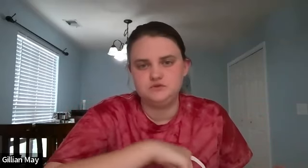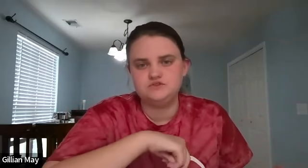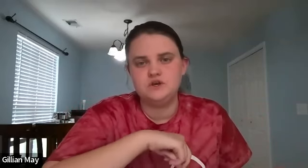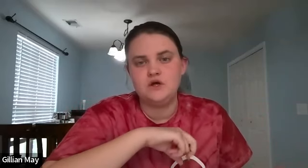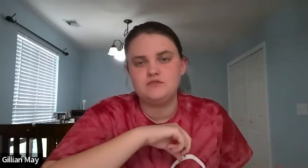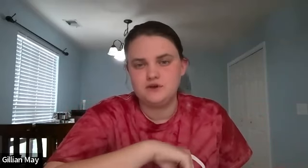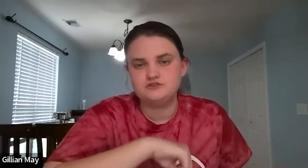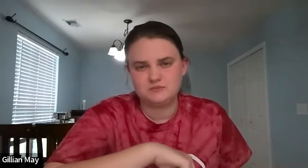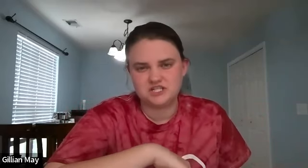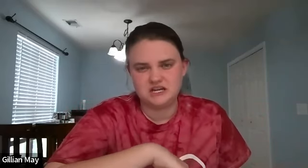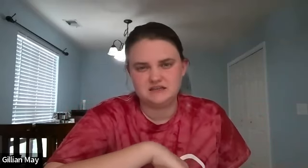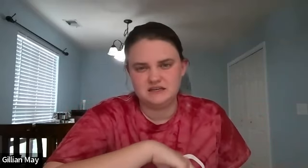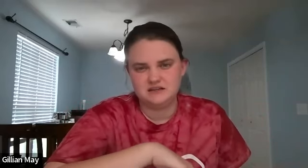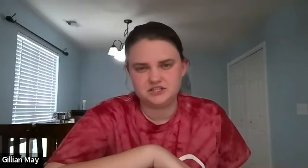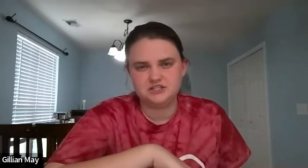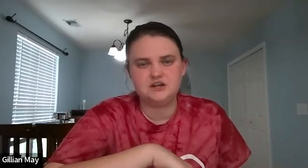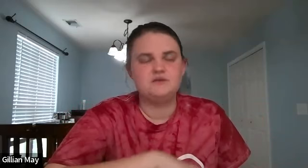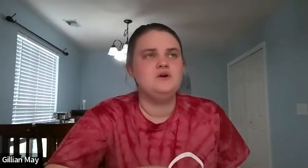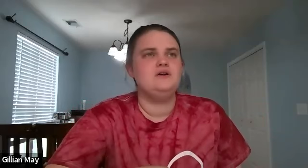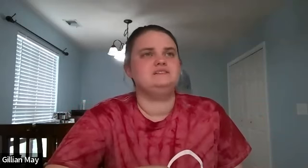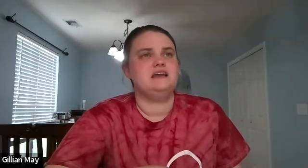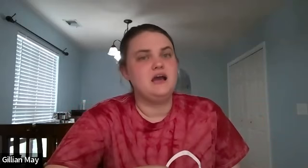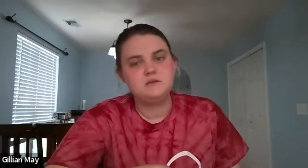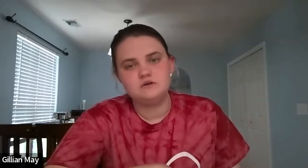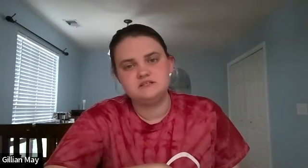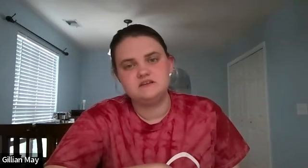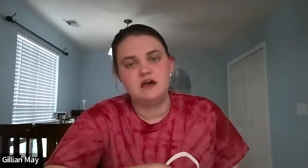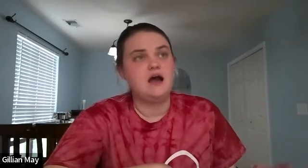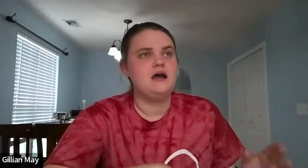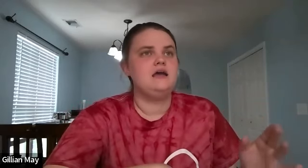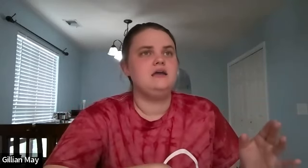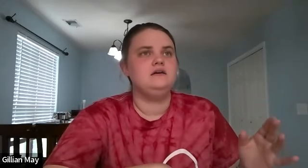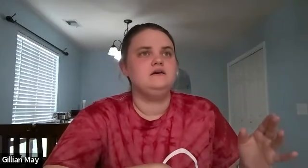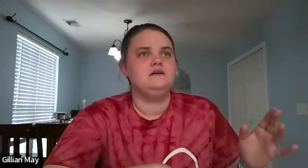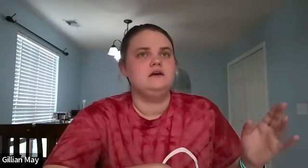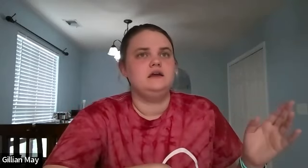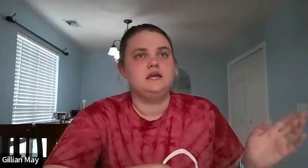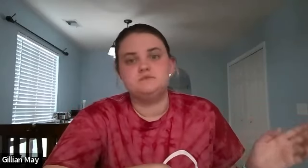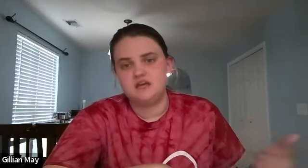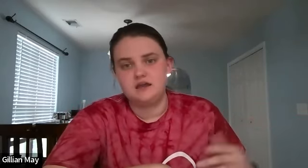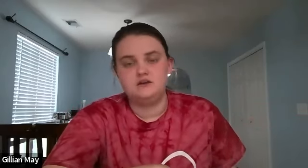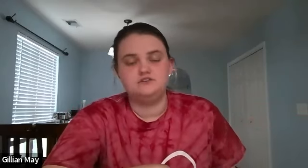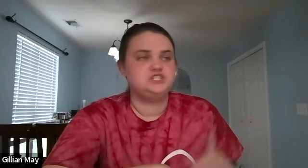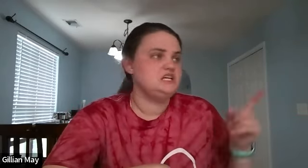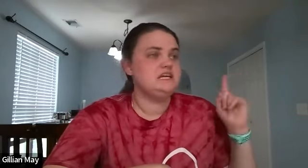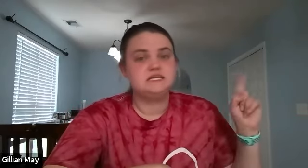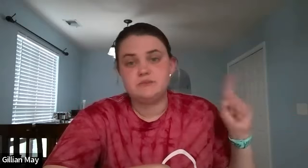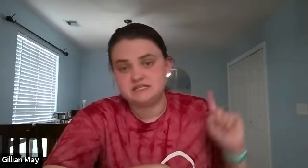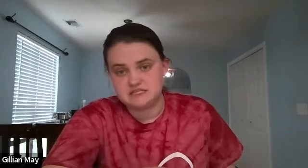use those so much in English. You know, saying I'm going to the I am tired. She is my